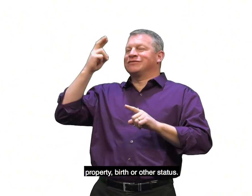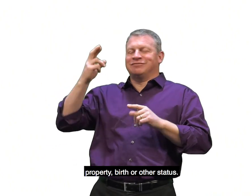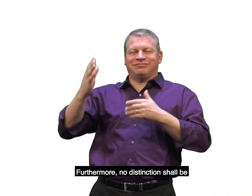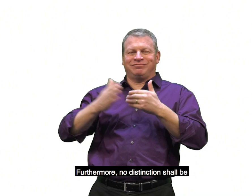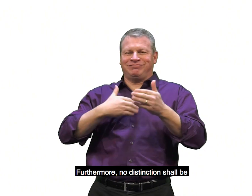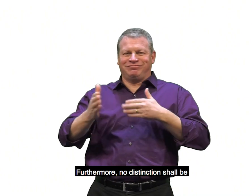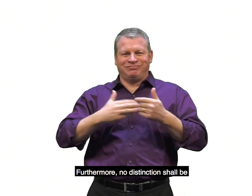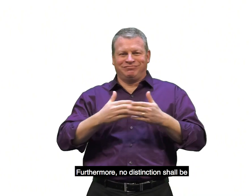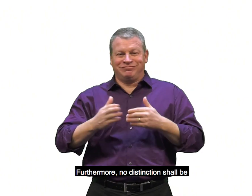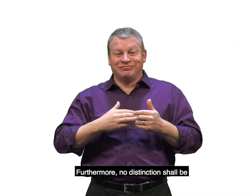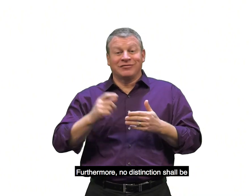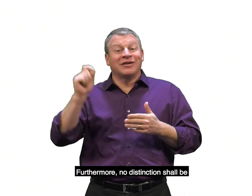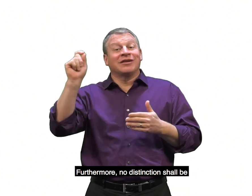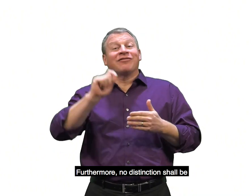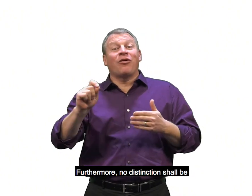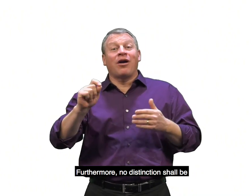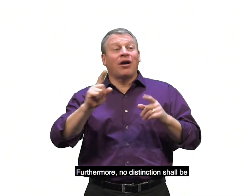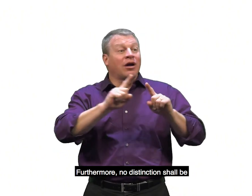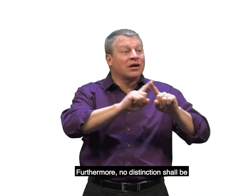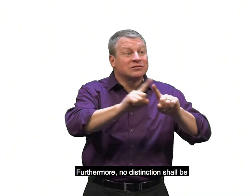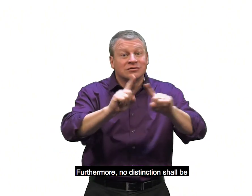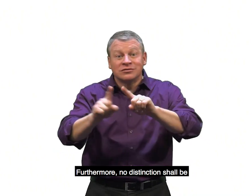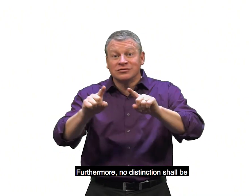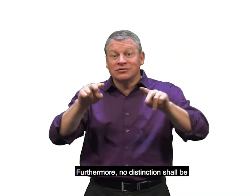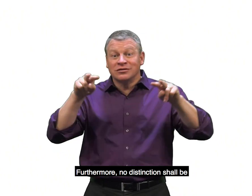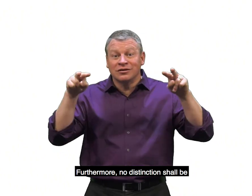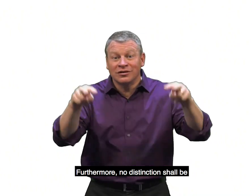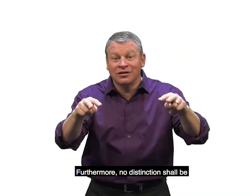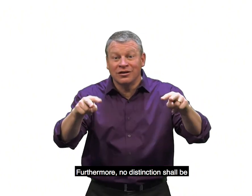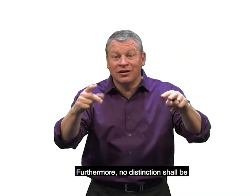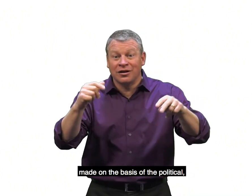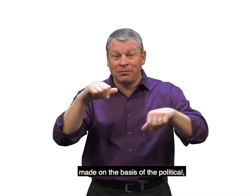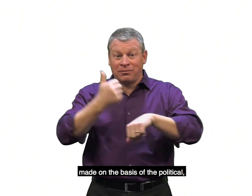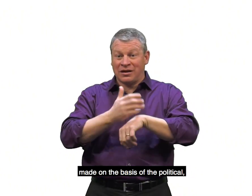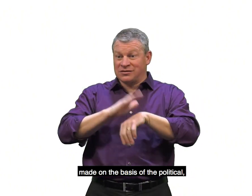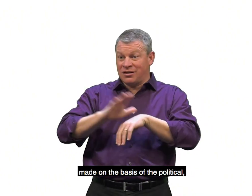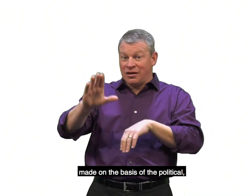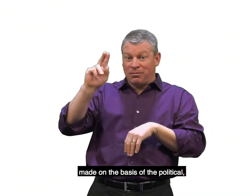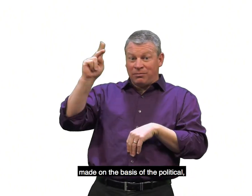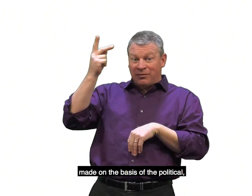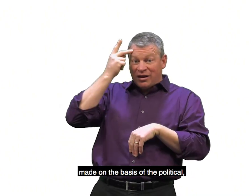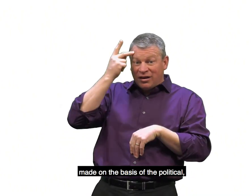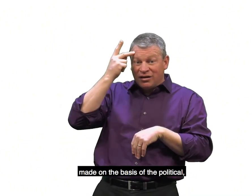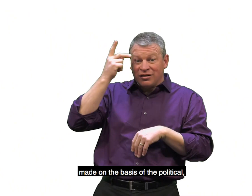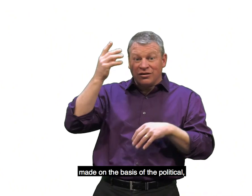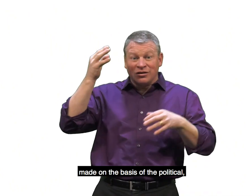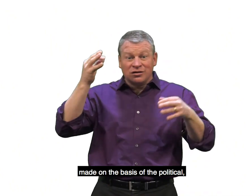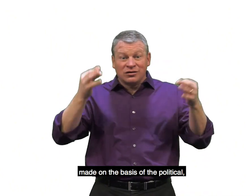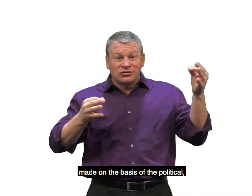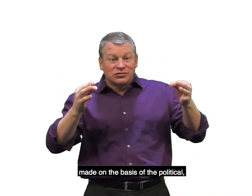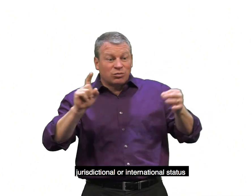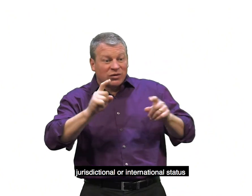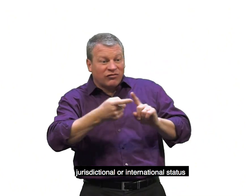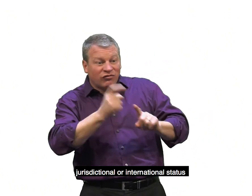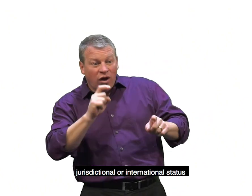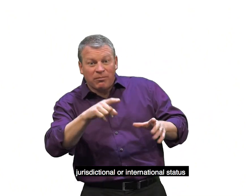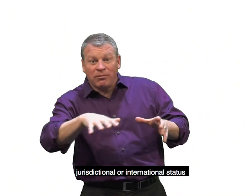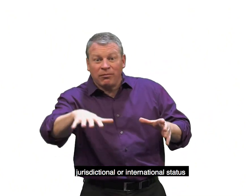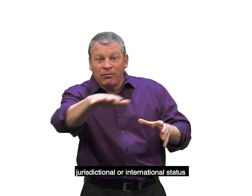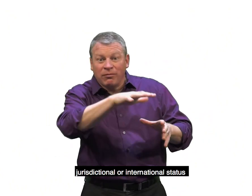status. Furthermore, no distinction shall be made on the basis of the political, jurisdictional,